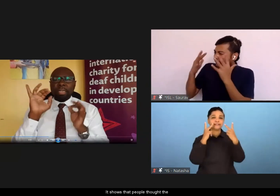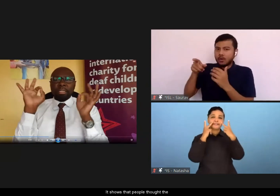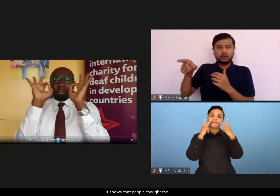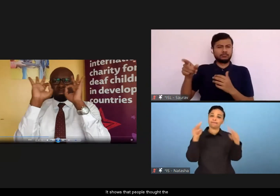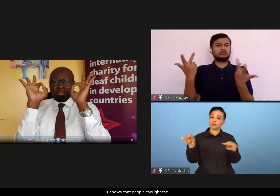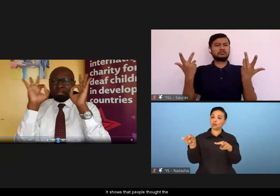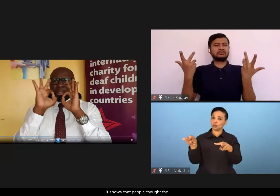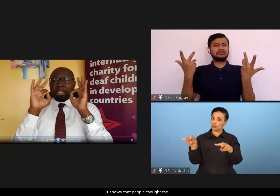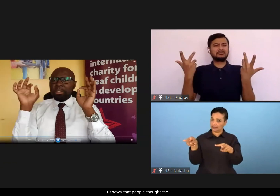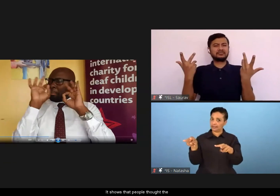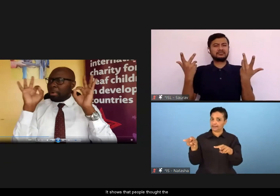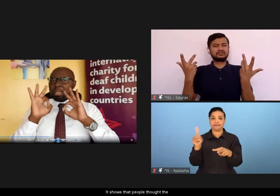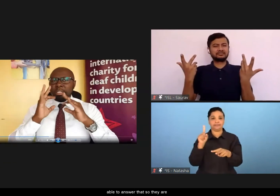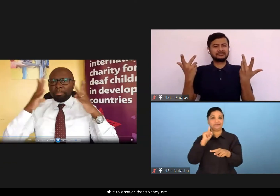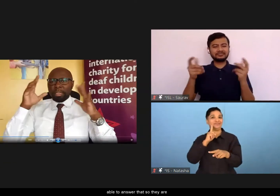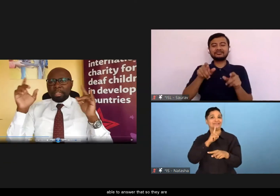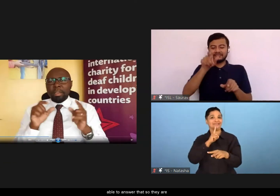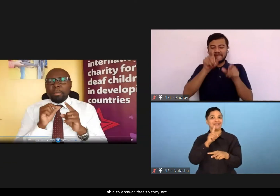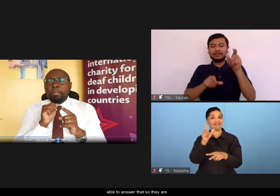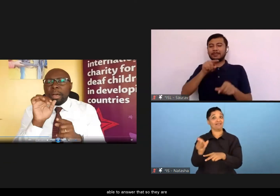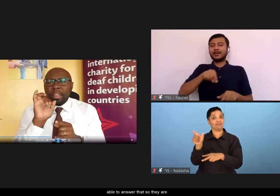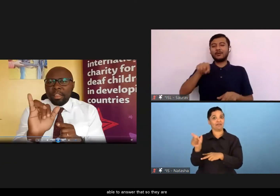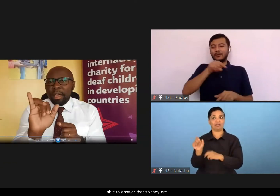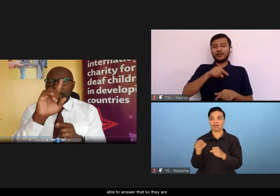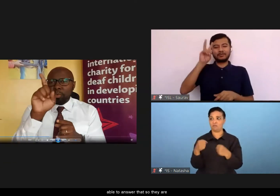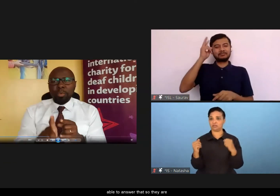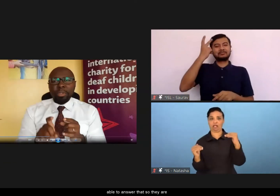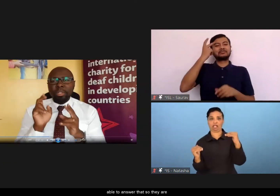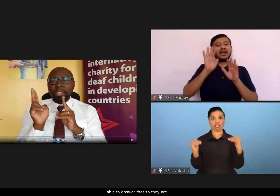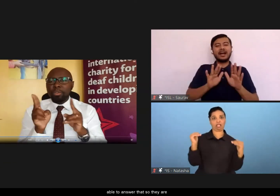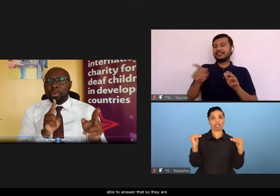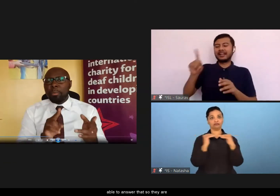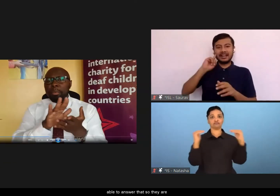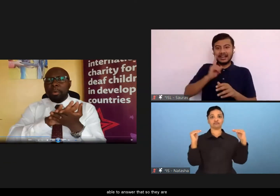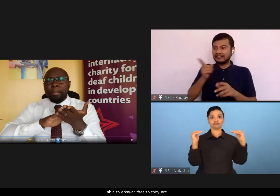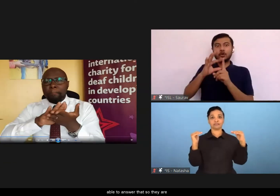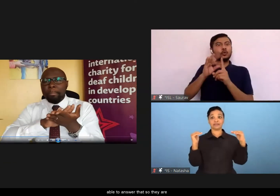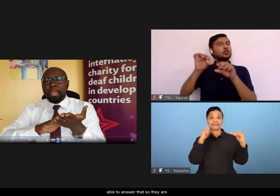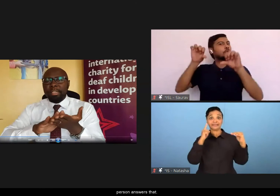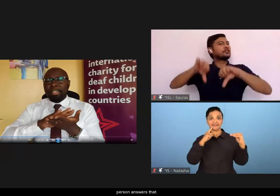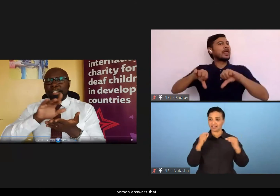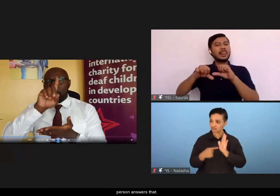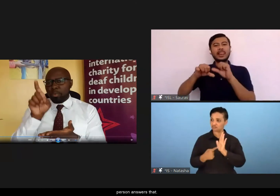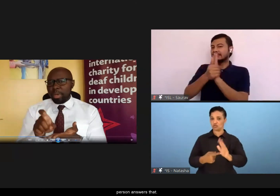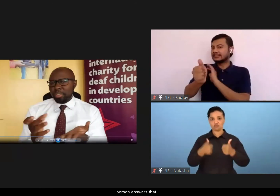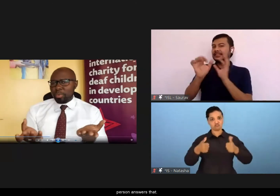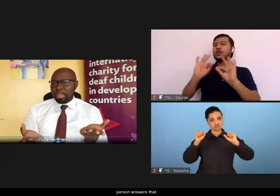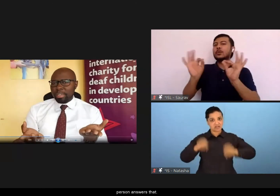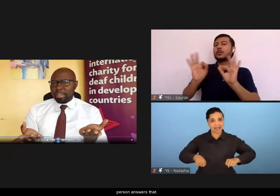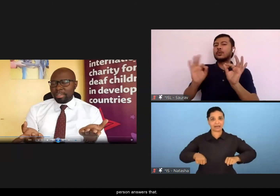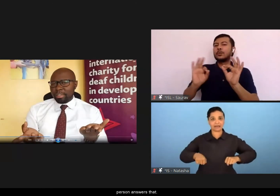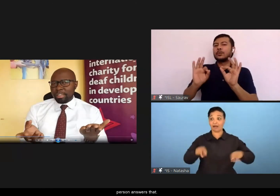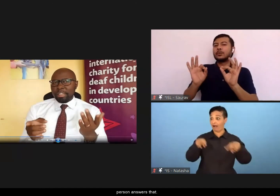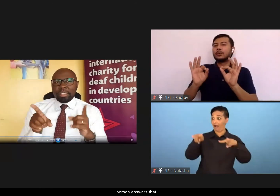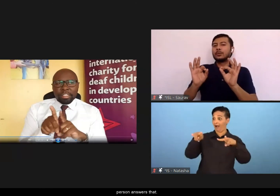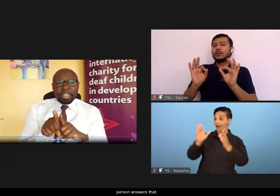person cannot be able to answer that. So they are surprised when a deaf person answers that. But it's a basic